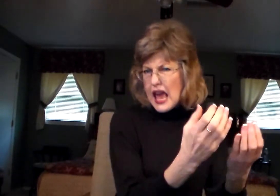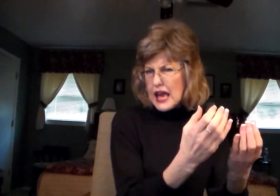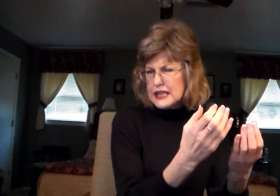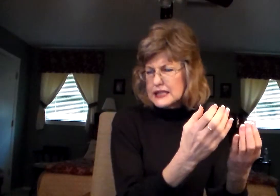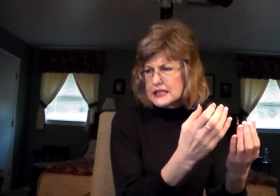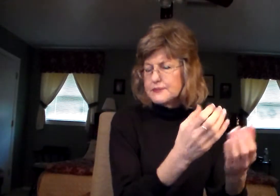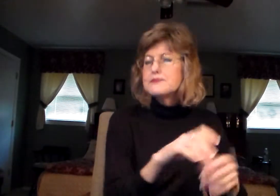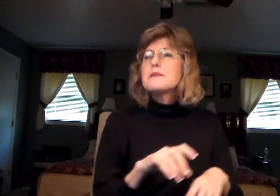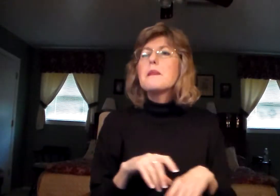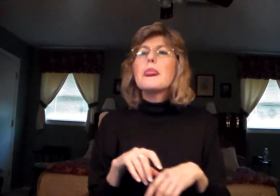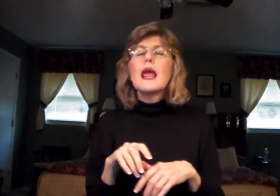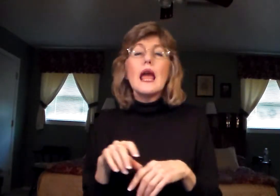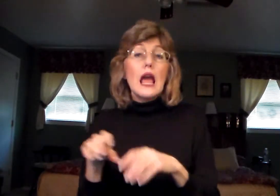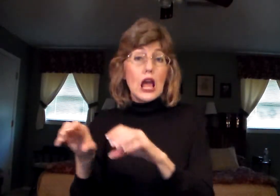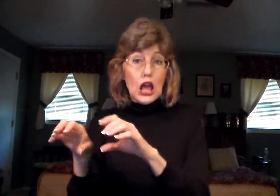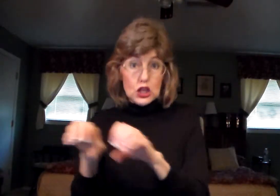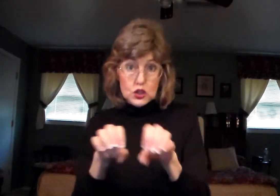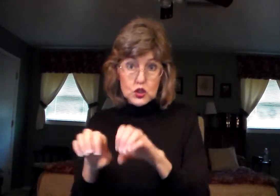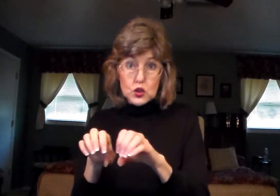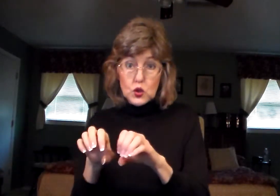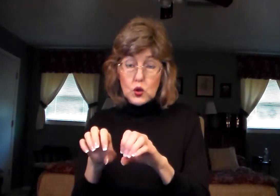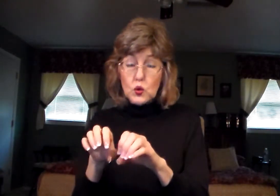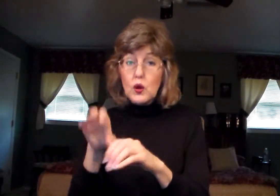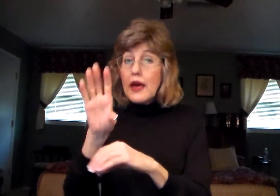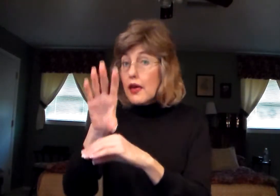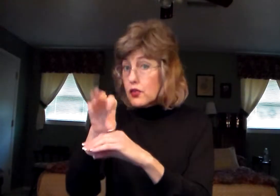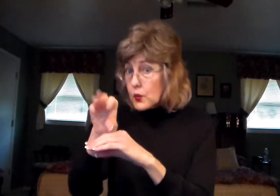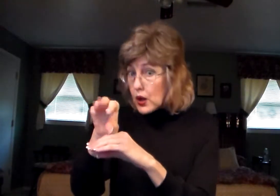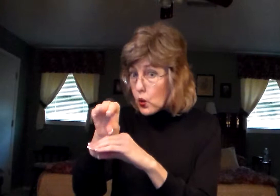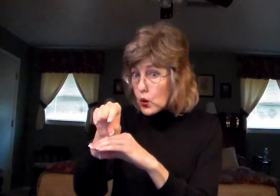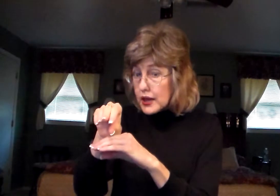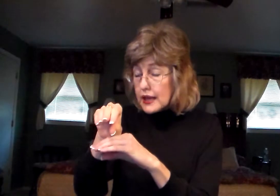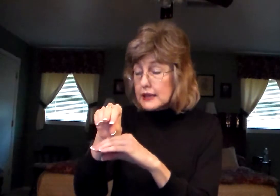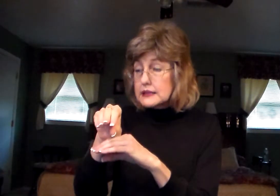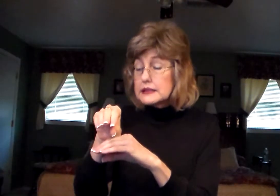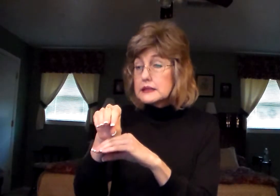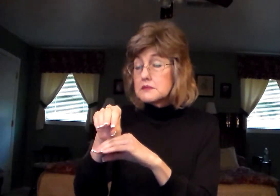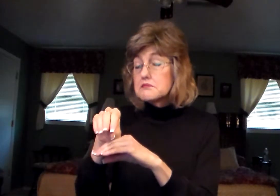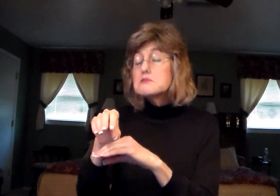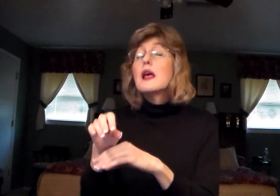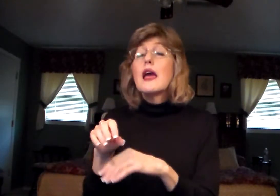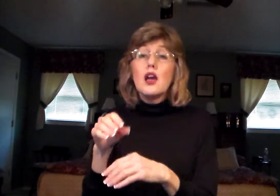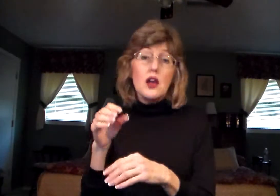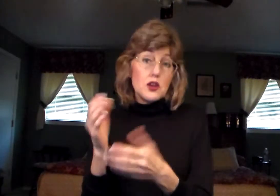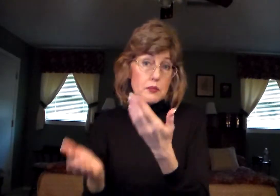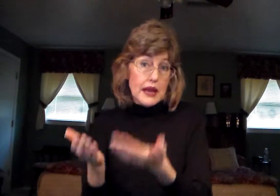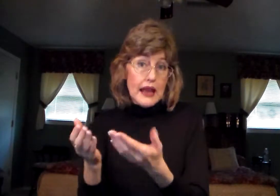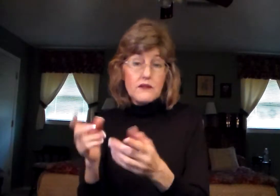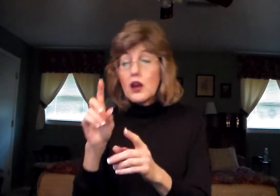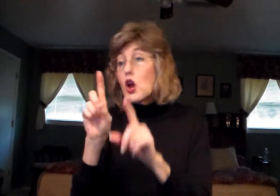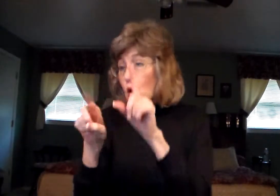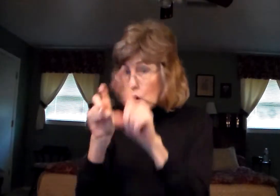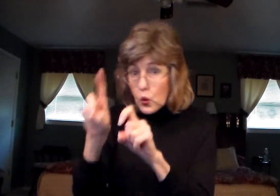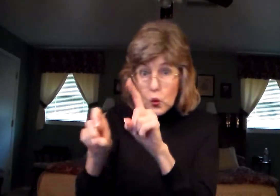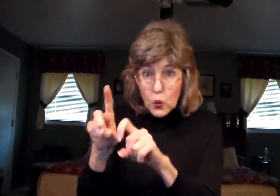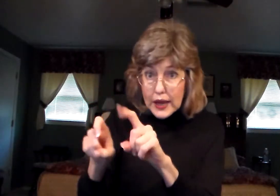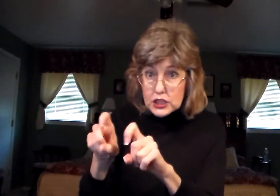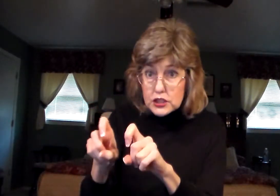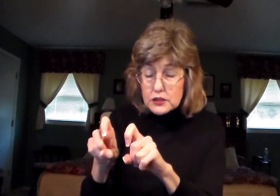And do whatever the recording's asking you to do. I'll probably pose a few questions during the recordings. We're also going to use something called TeacherTube.